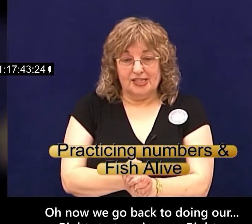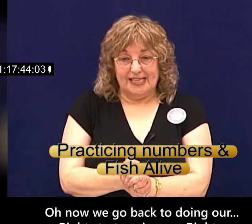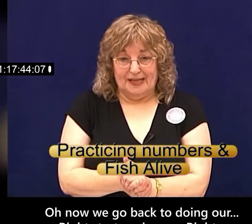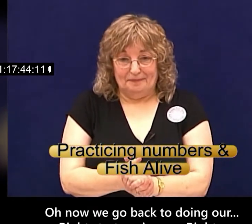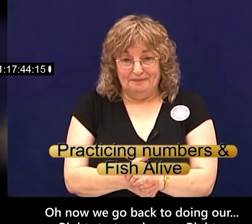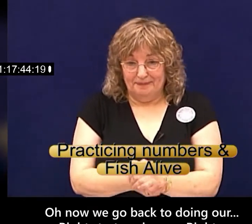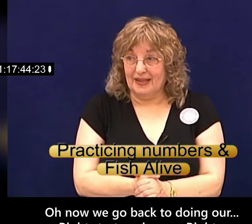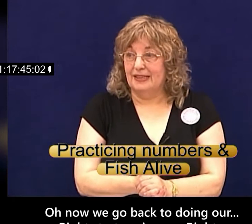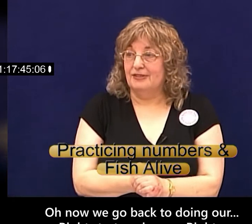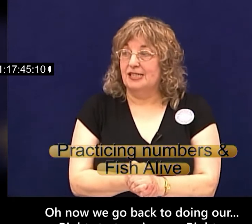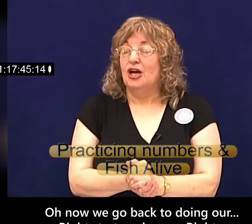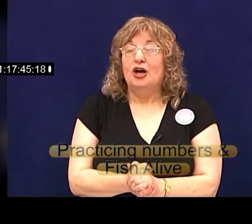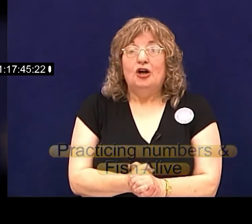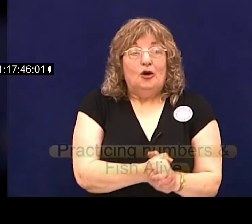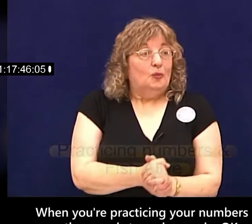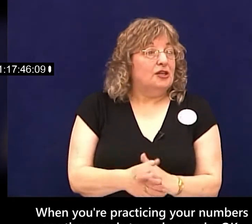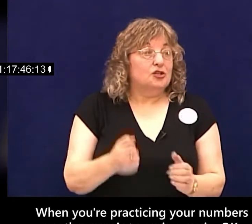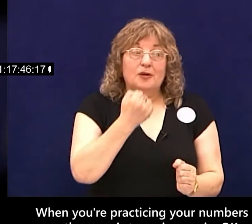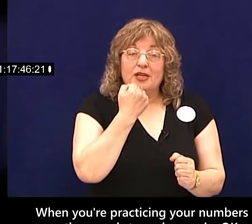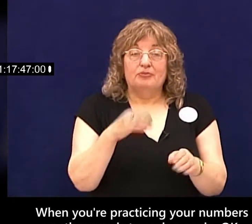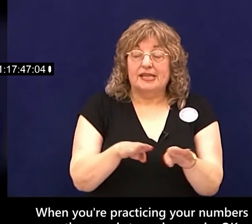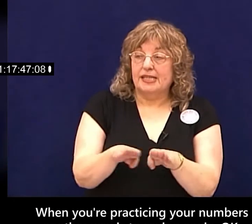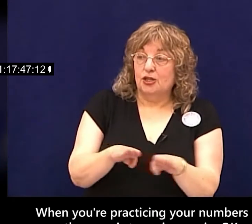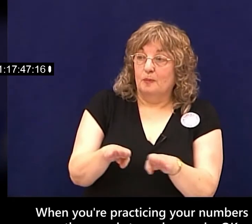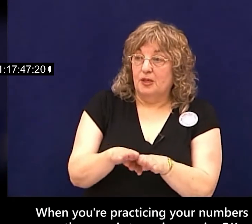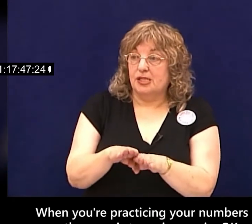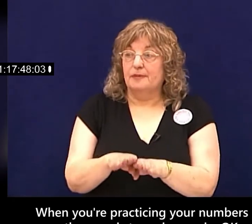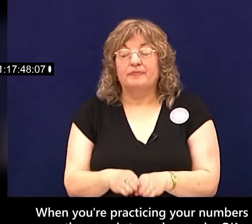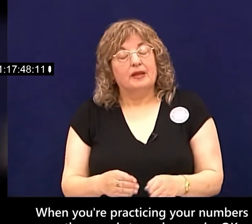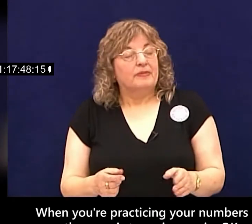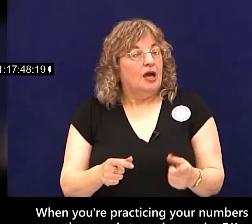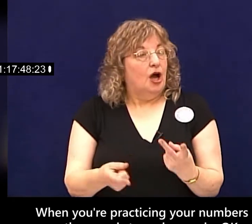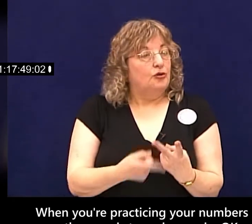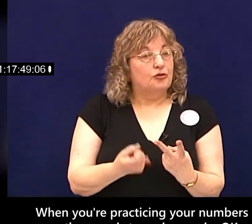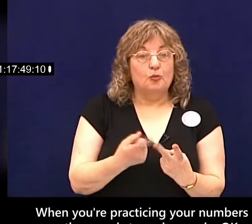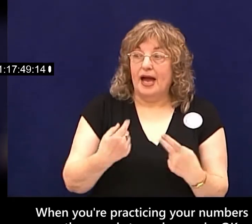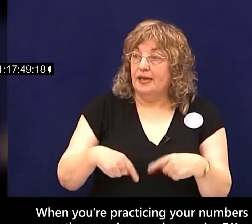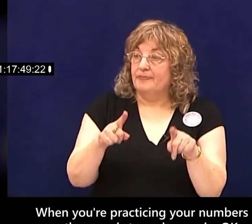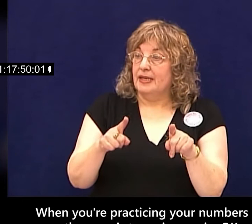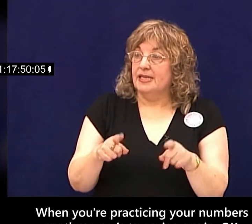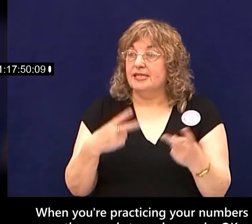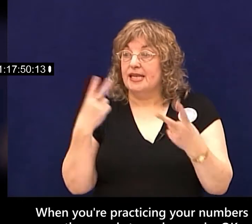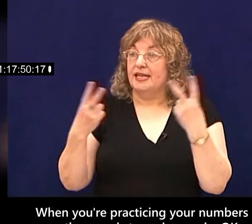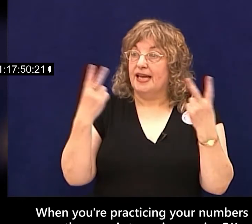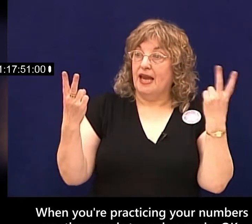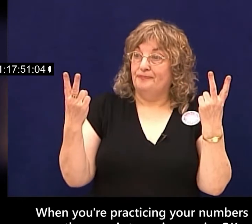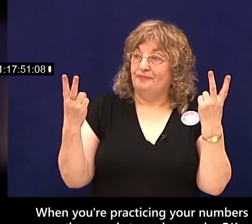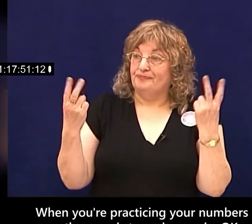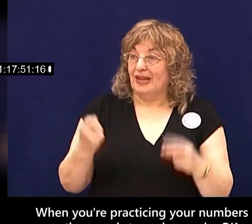now. Right. When you're practicing your numbers, another way is to sing again.